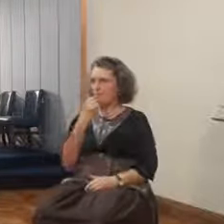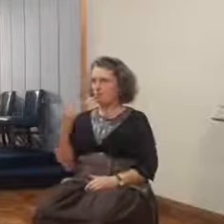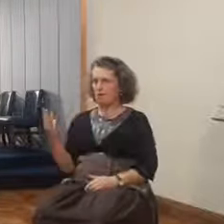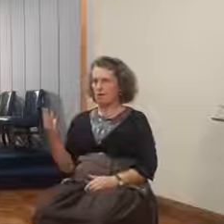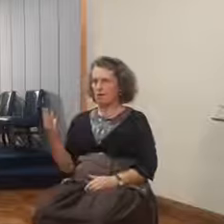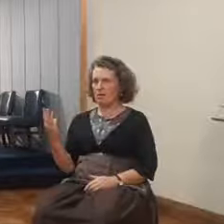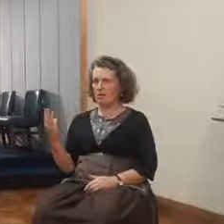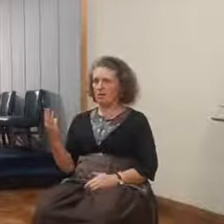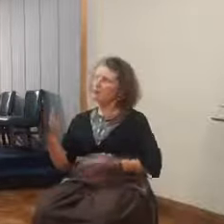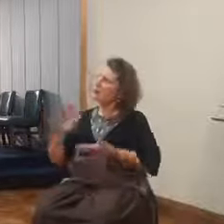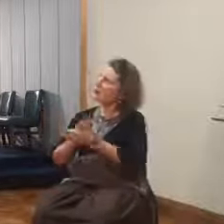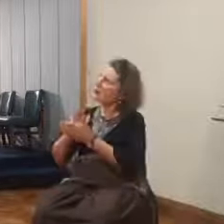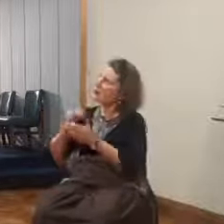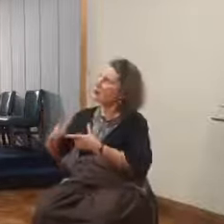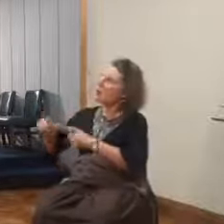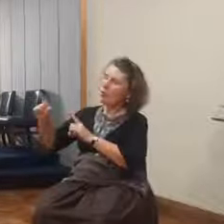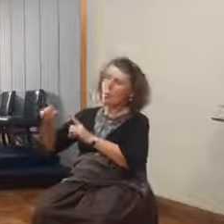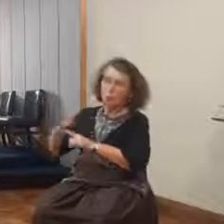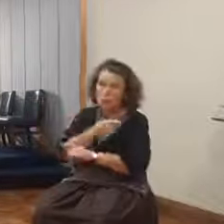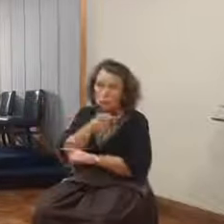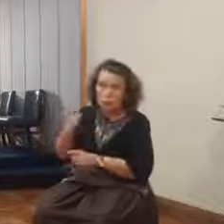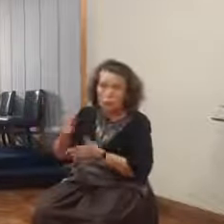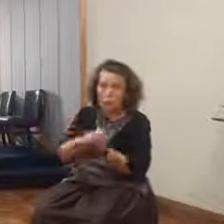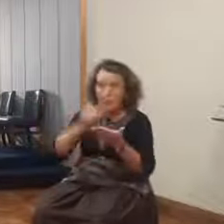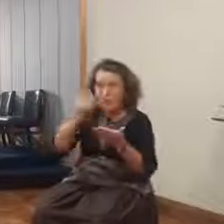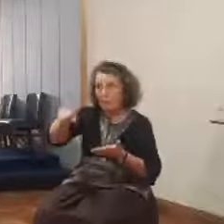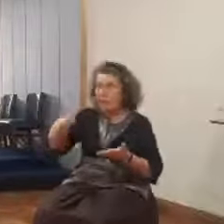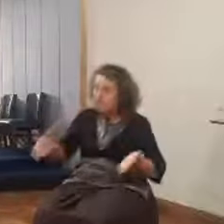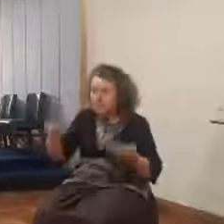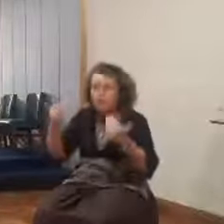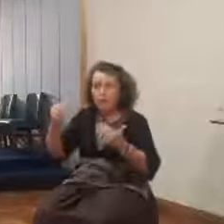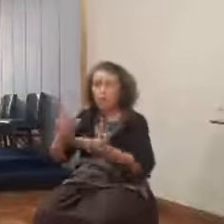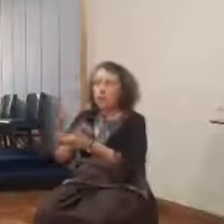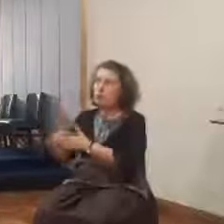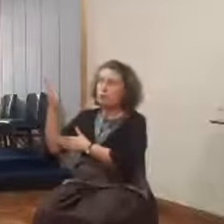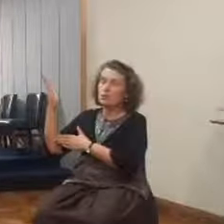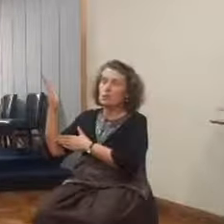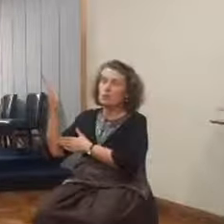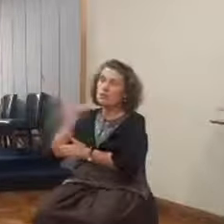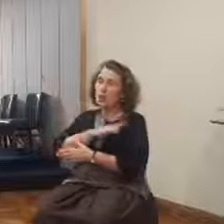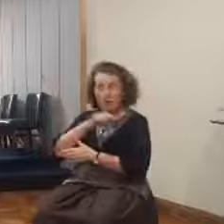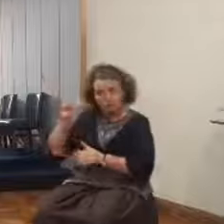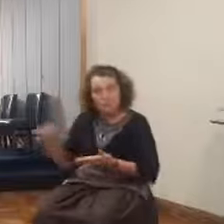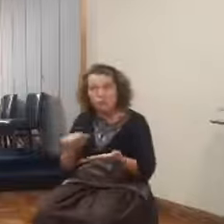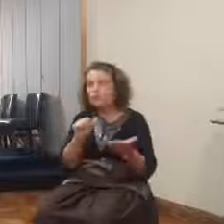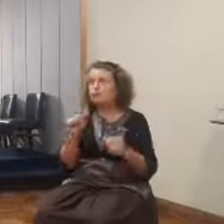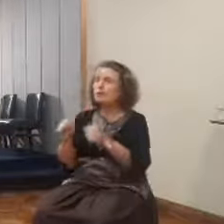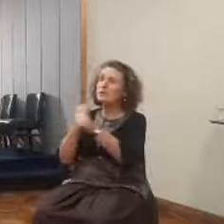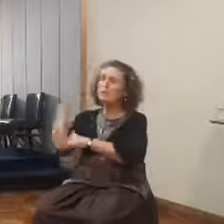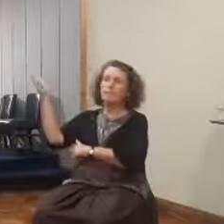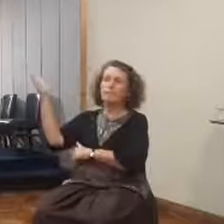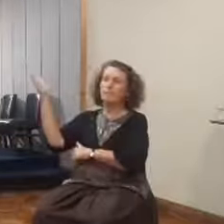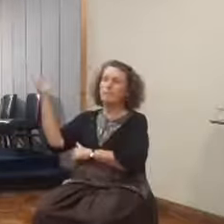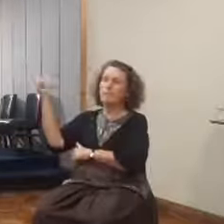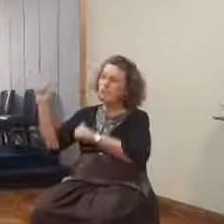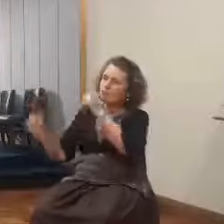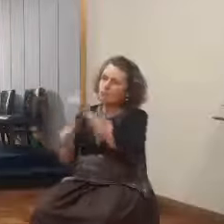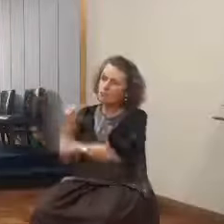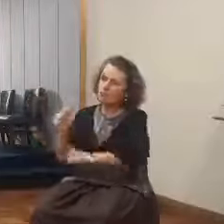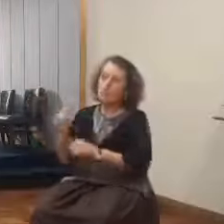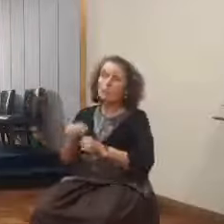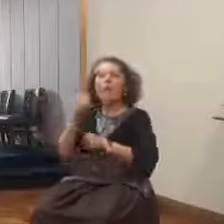Rejoice in the Lord, all ye righteous, for praise is comely for the upright. Praise the Lord with harp, sing